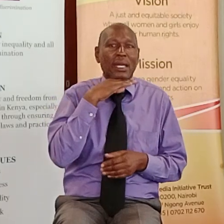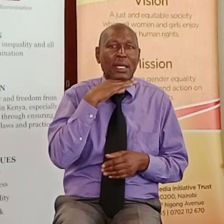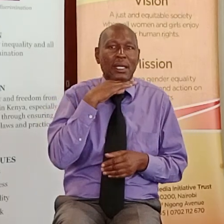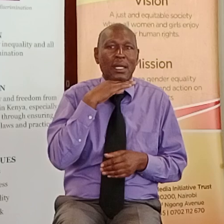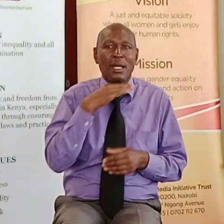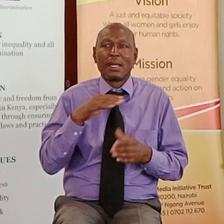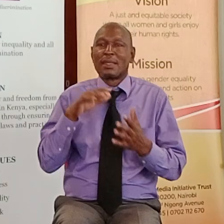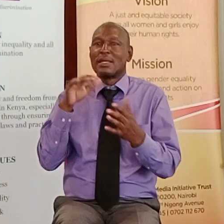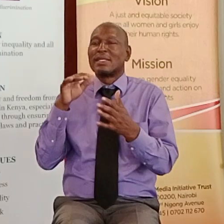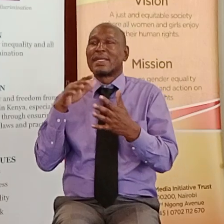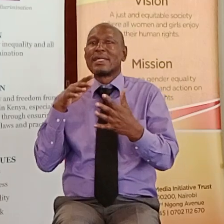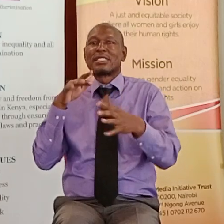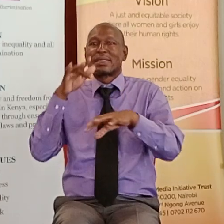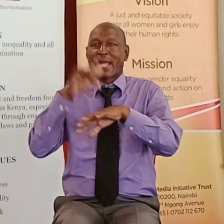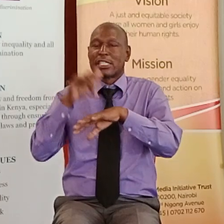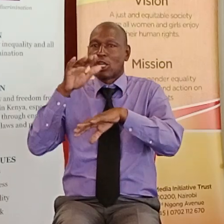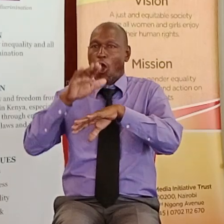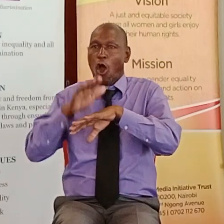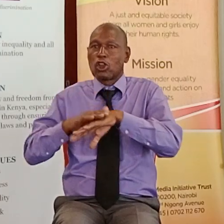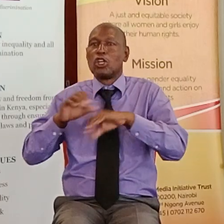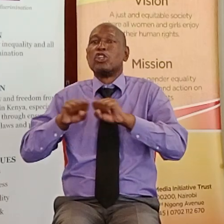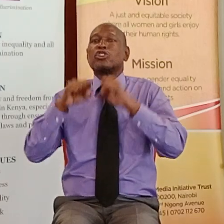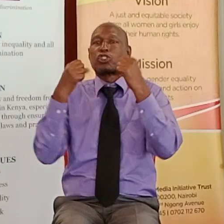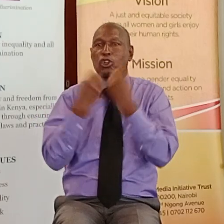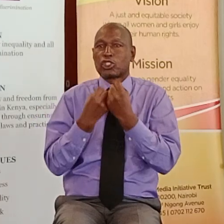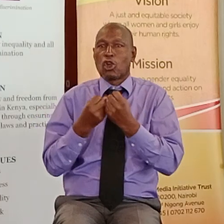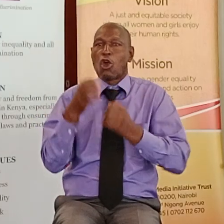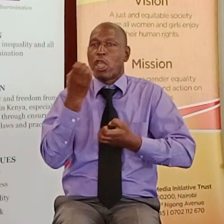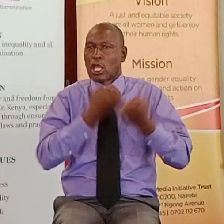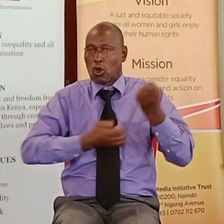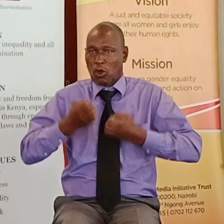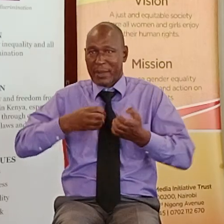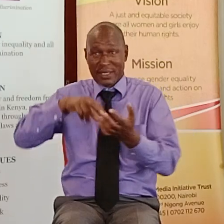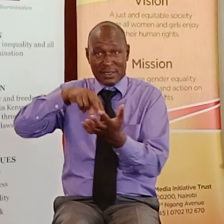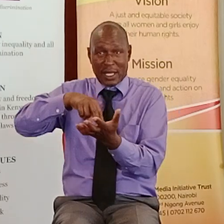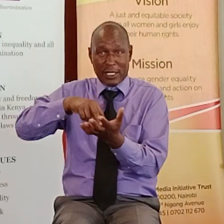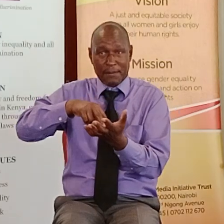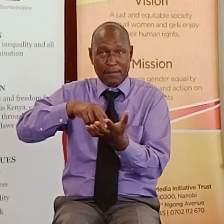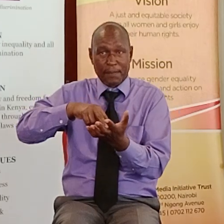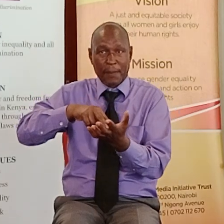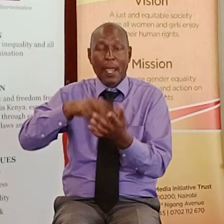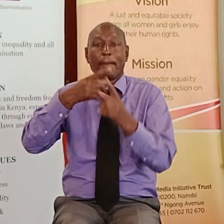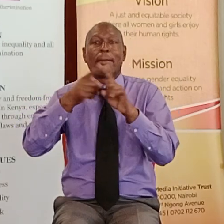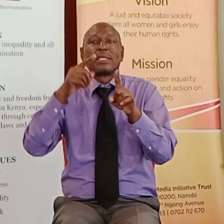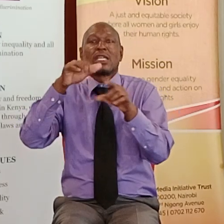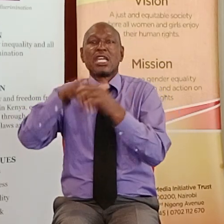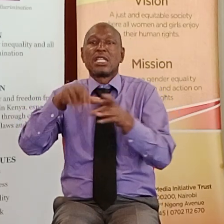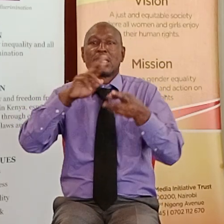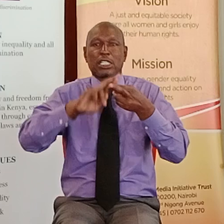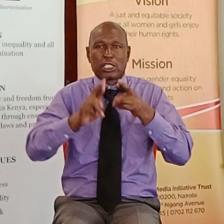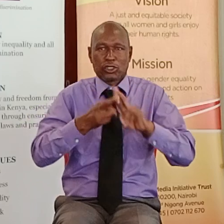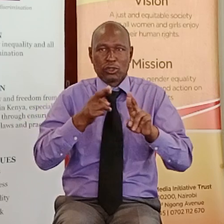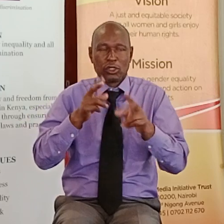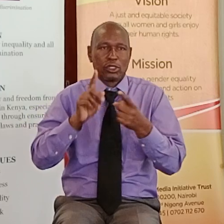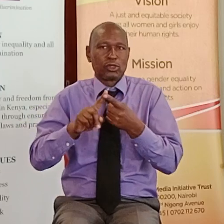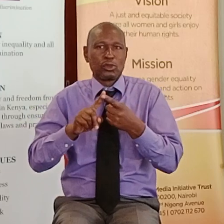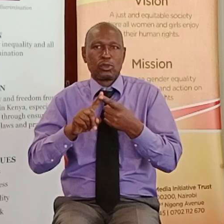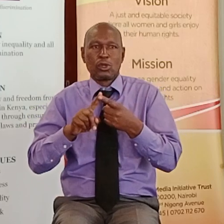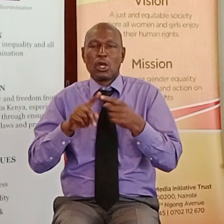socioeconomic standing. However, we are recognizing that in terms of resilience and